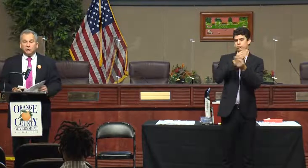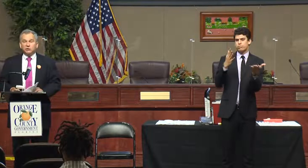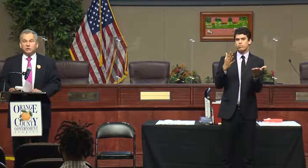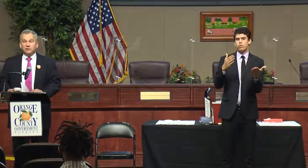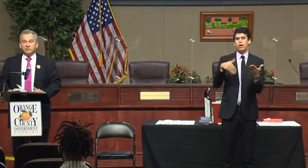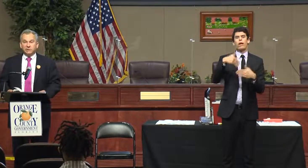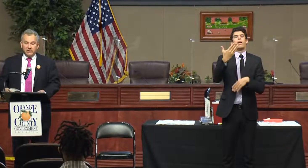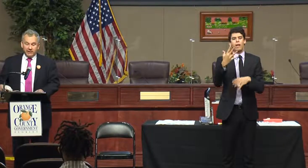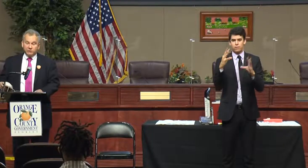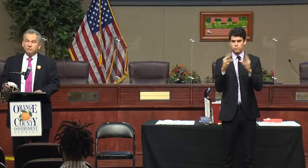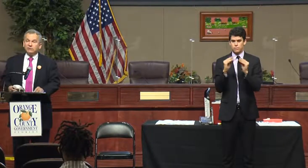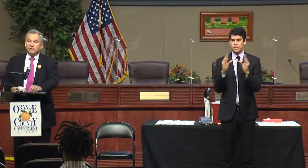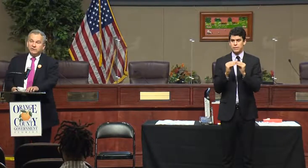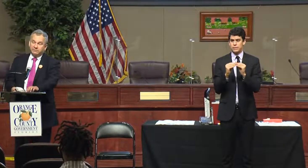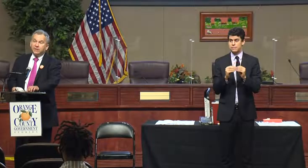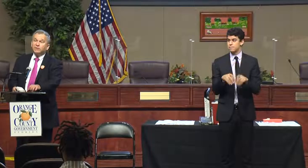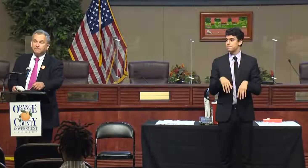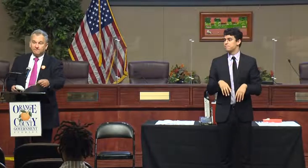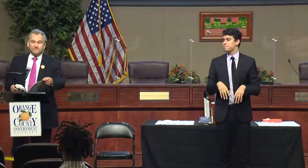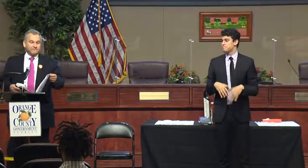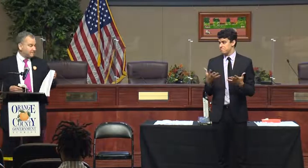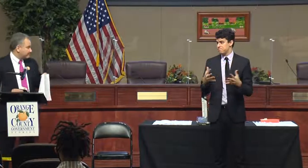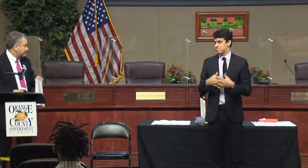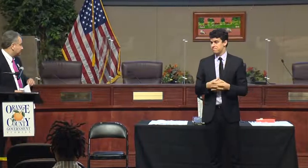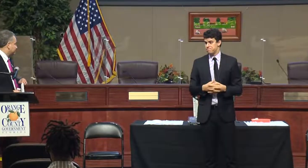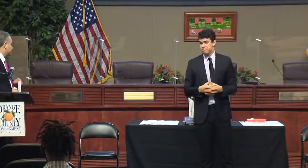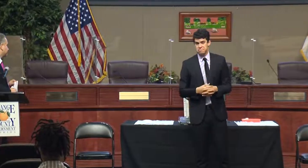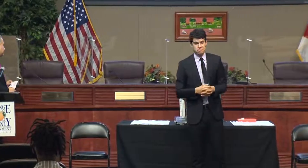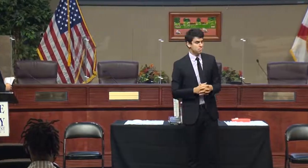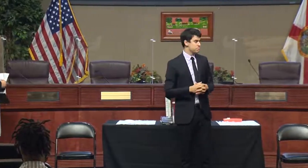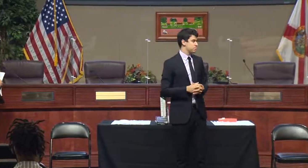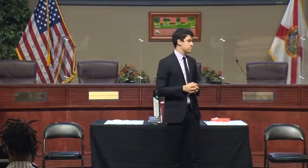the question and answer period. Thank you.